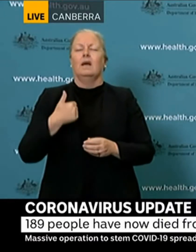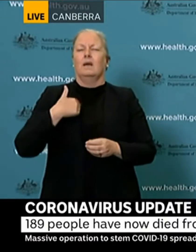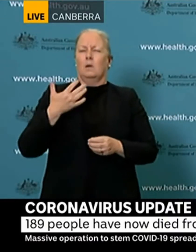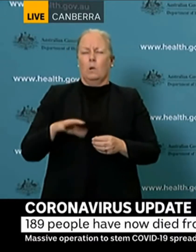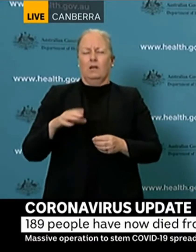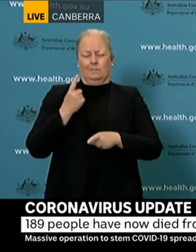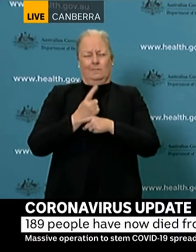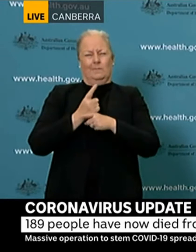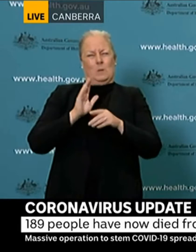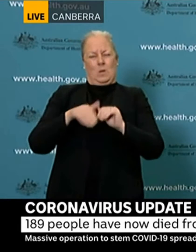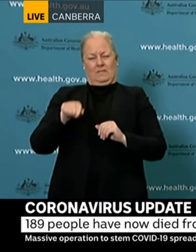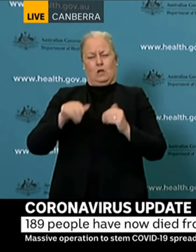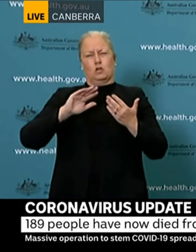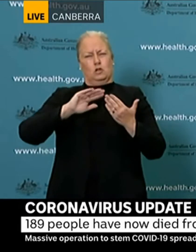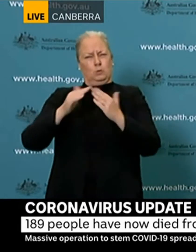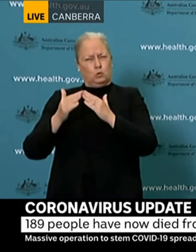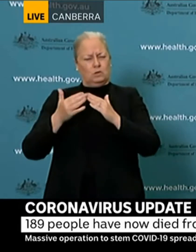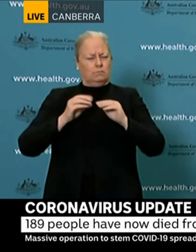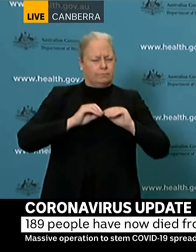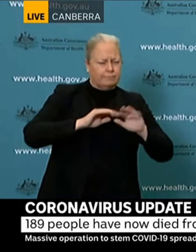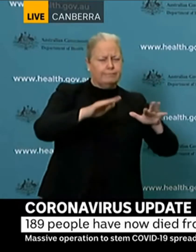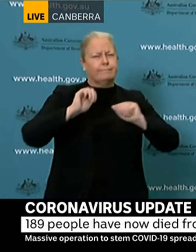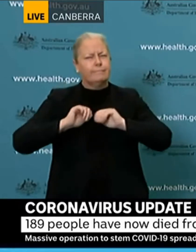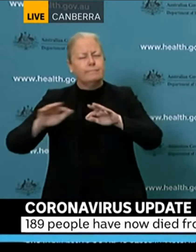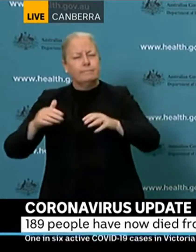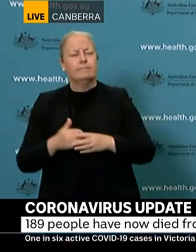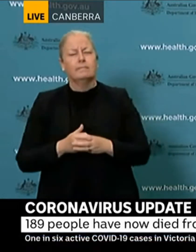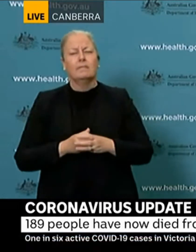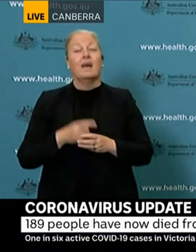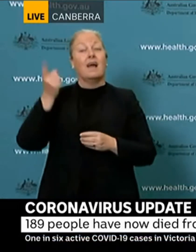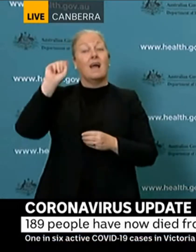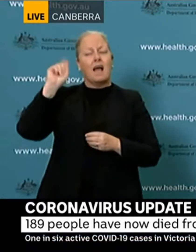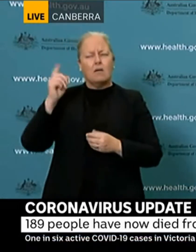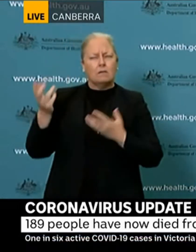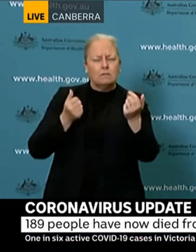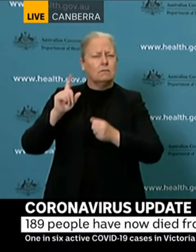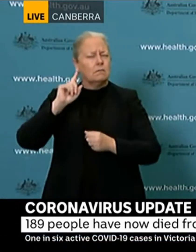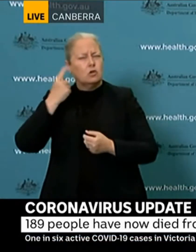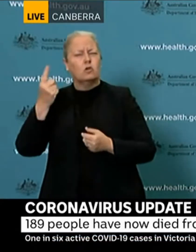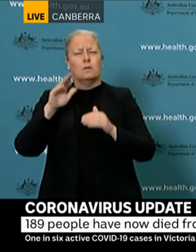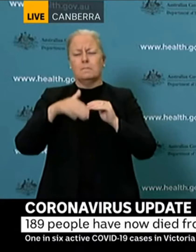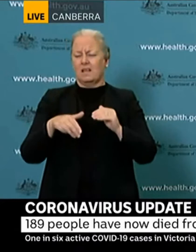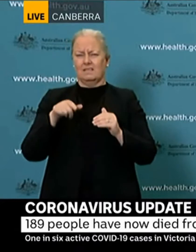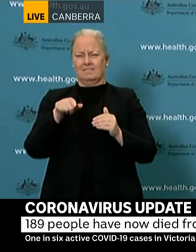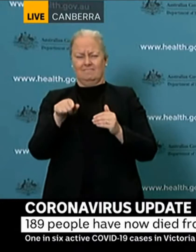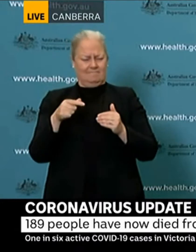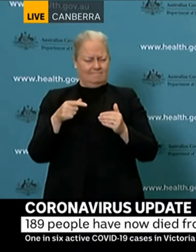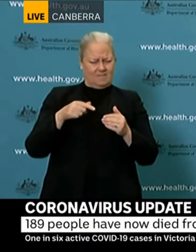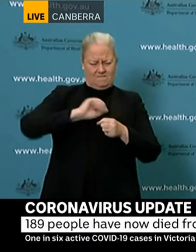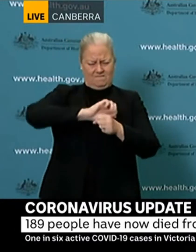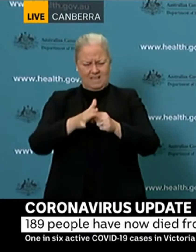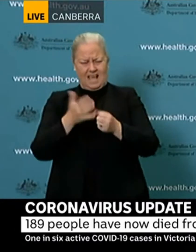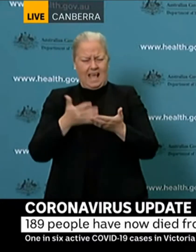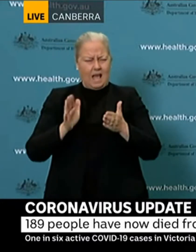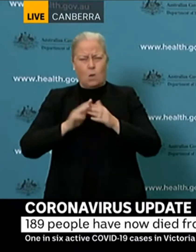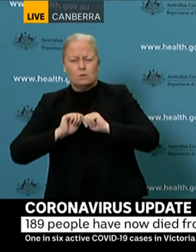bit about that as well. We hear a lot of the new research about the virus and how it's spread and what can be done